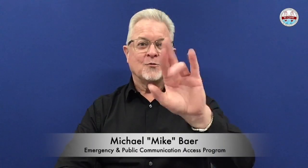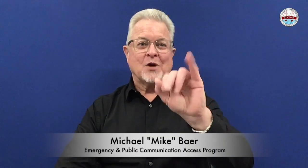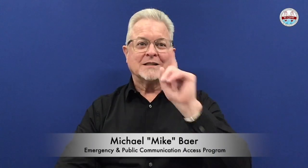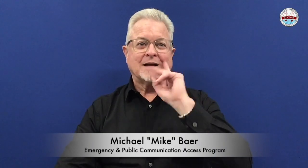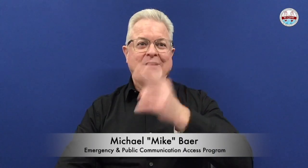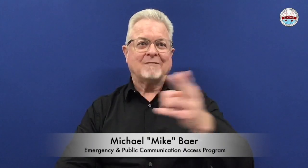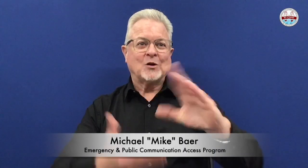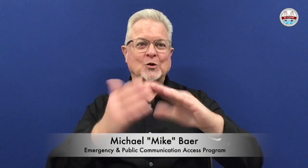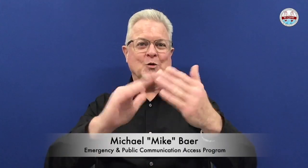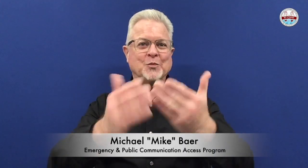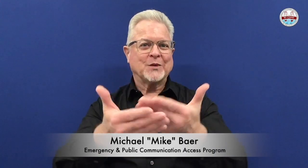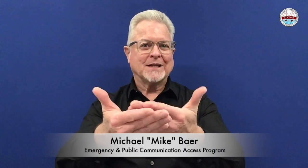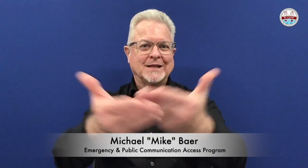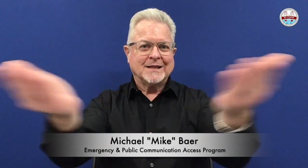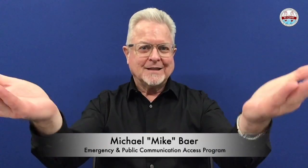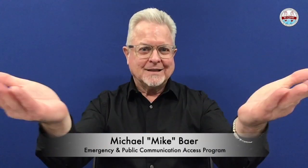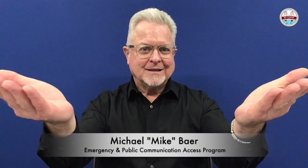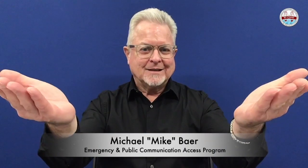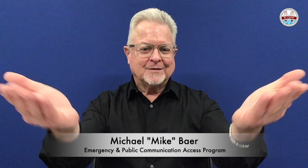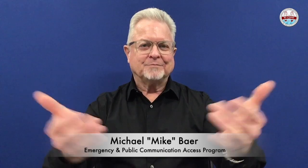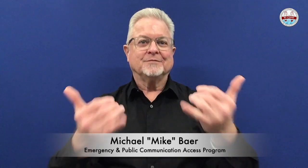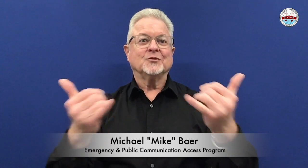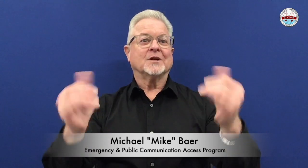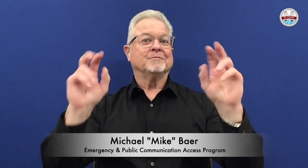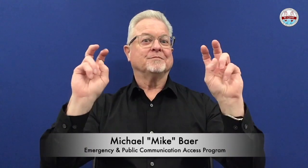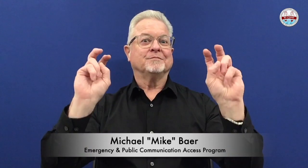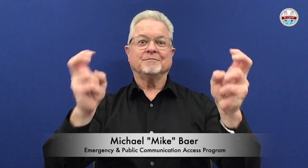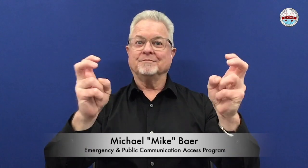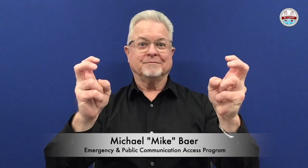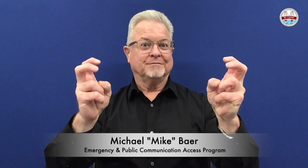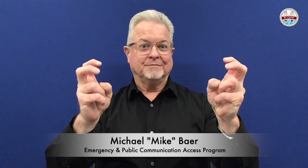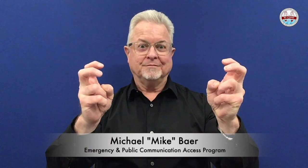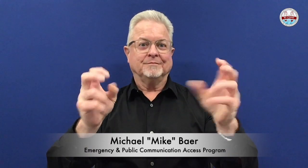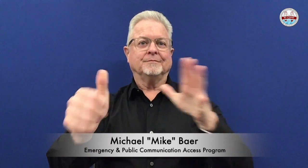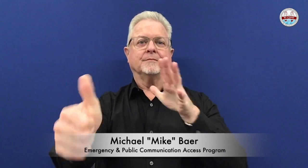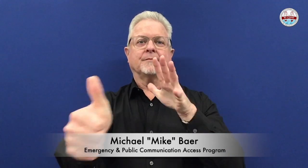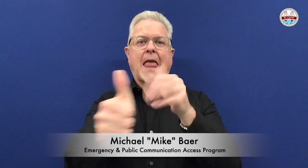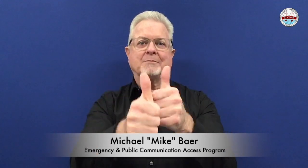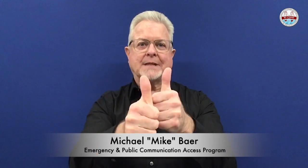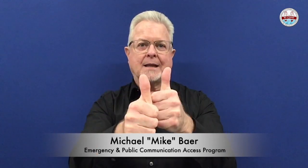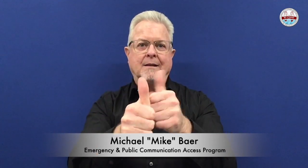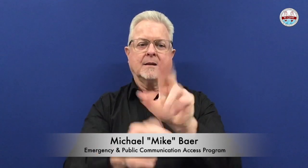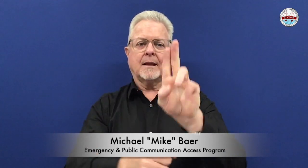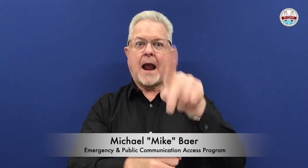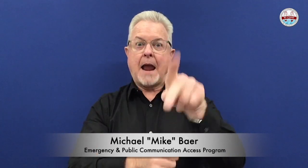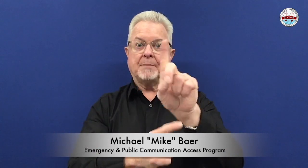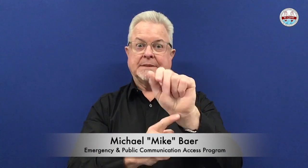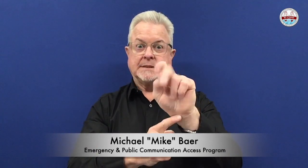Hello, Rhode Island deaf and hard of hearing community. Today's topic is the